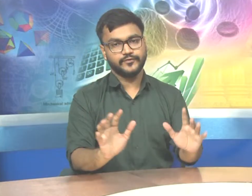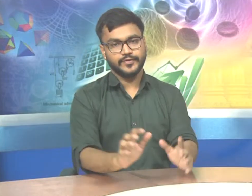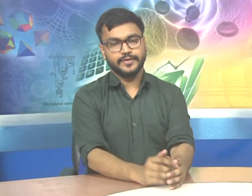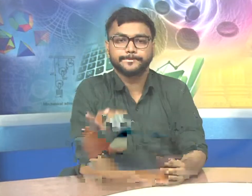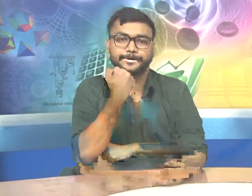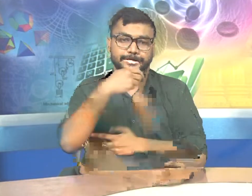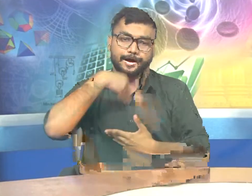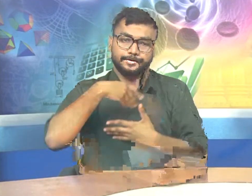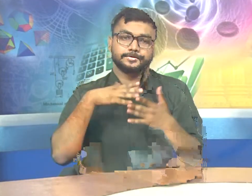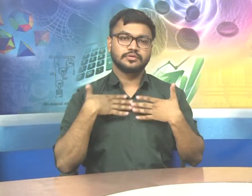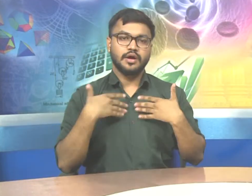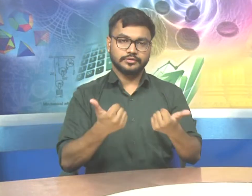Energy